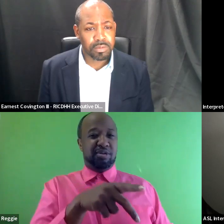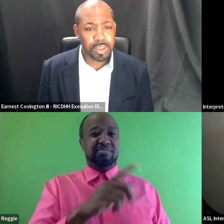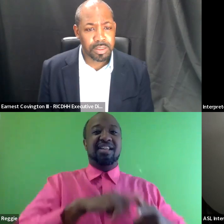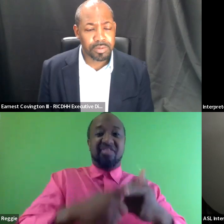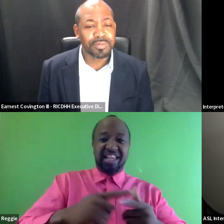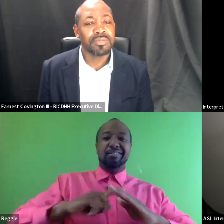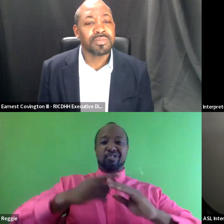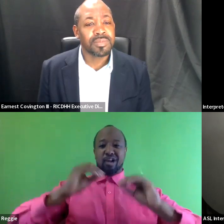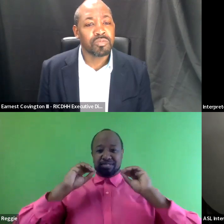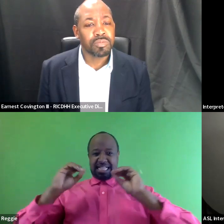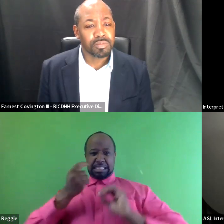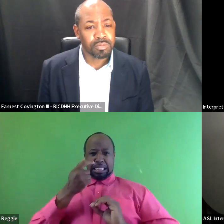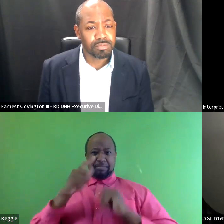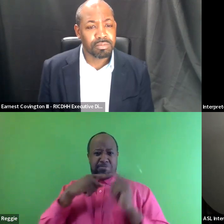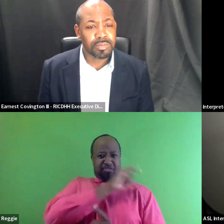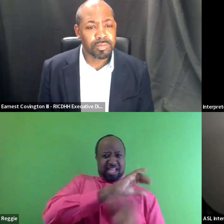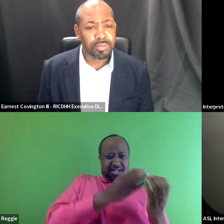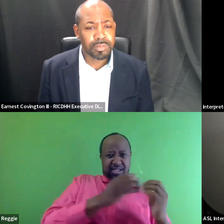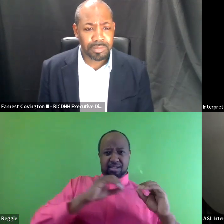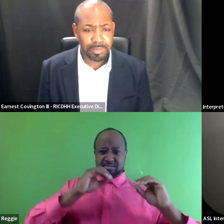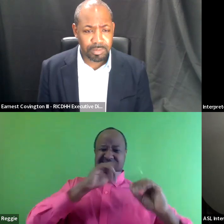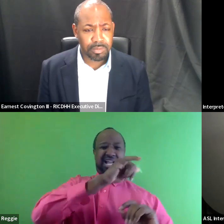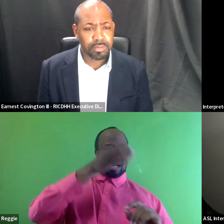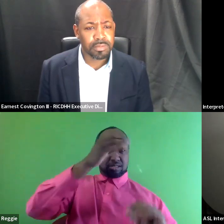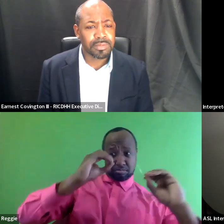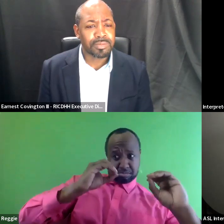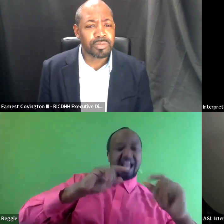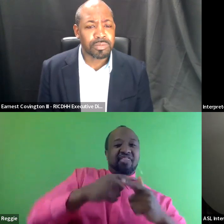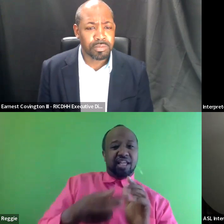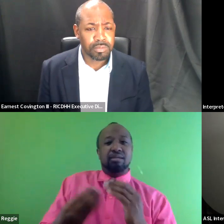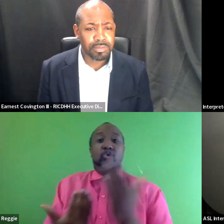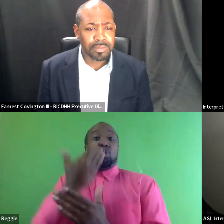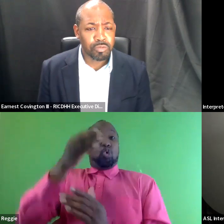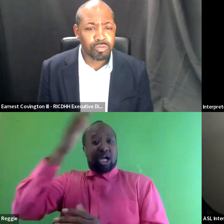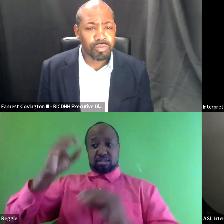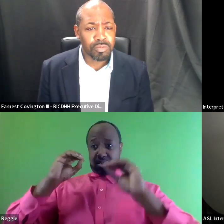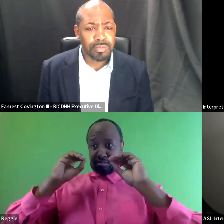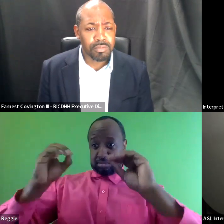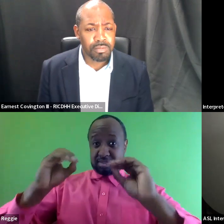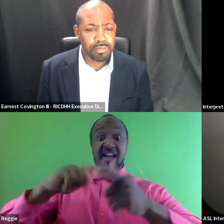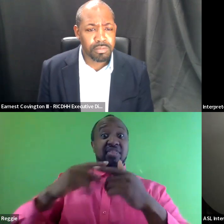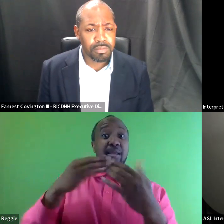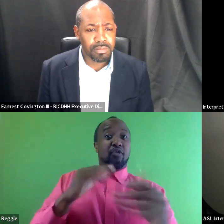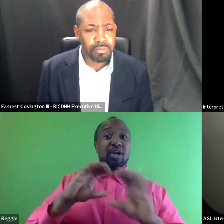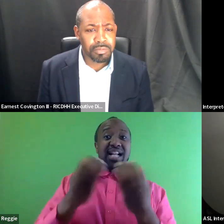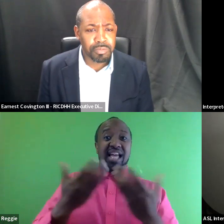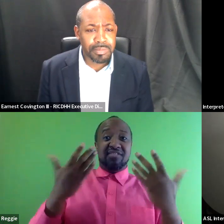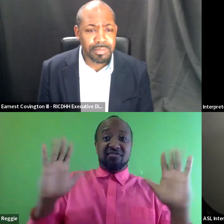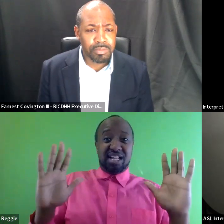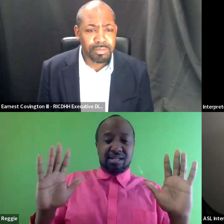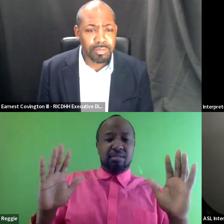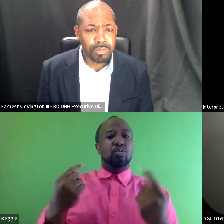who doesn't, who really doesn't. And then, only then can I begin teaching a new